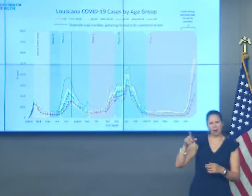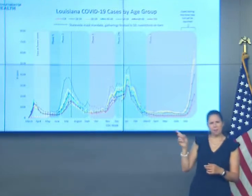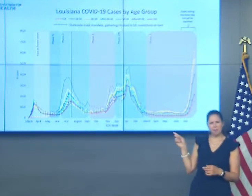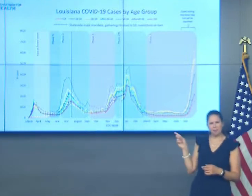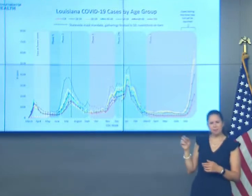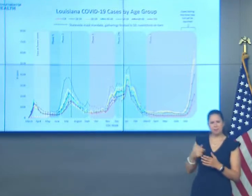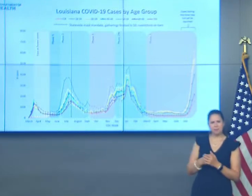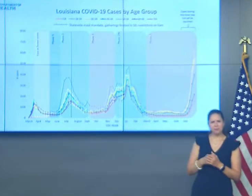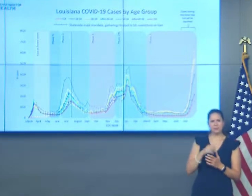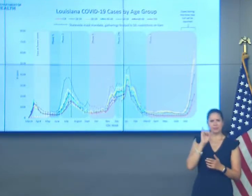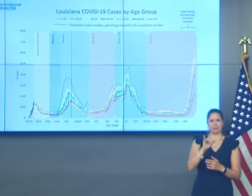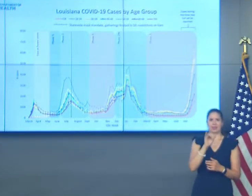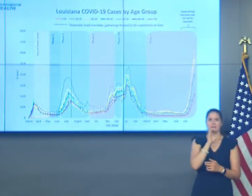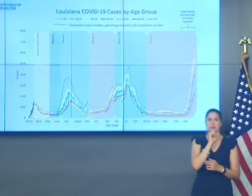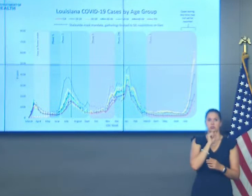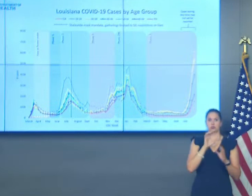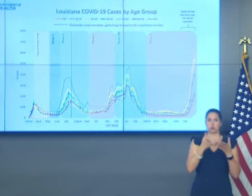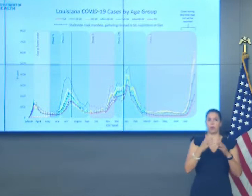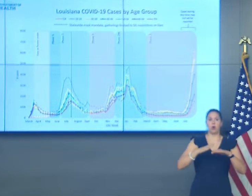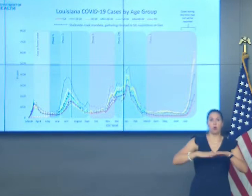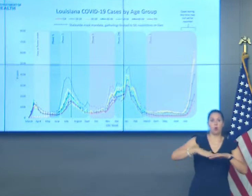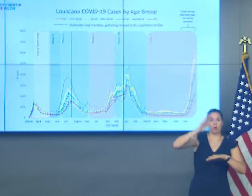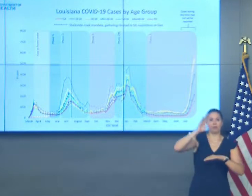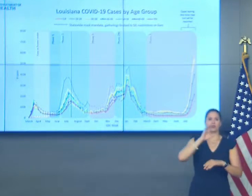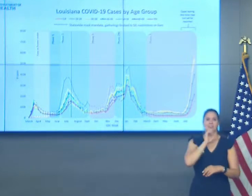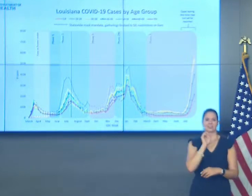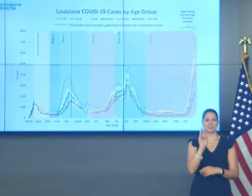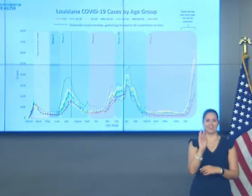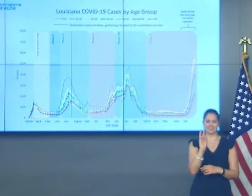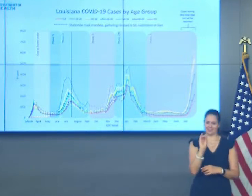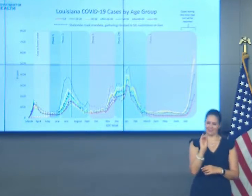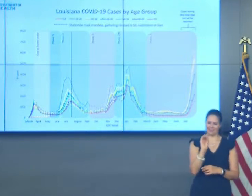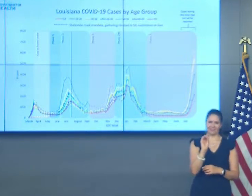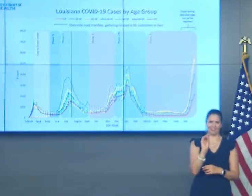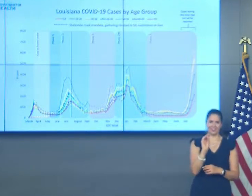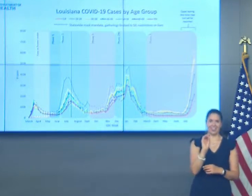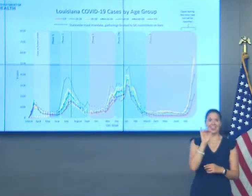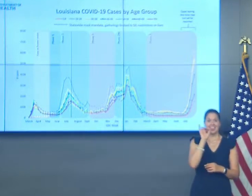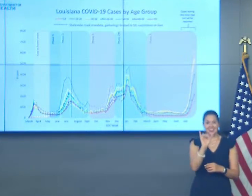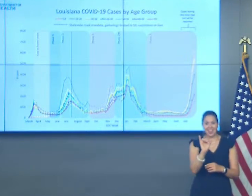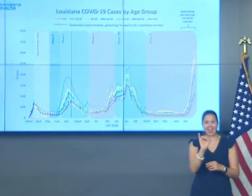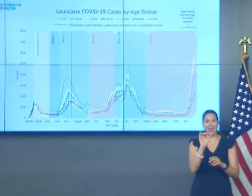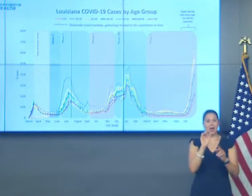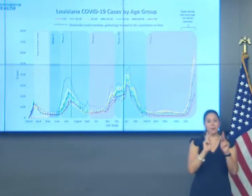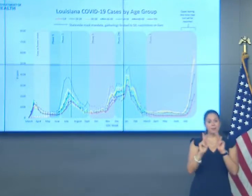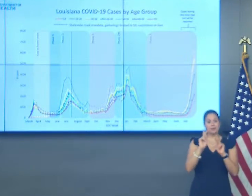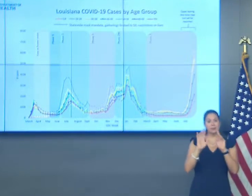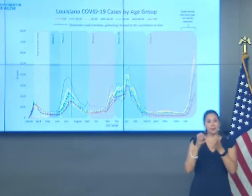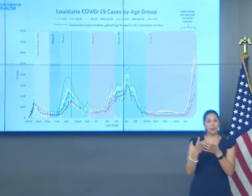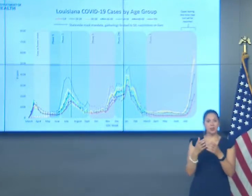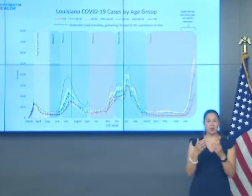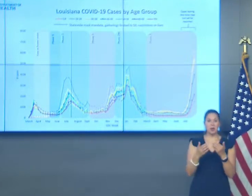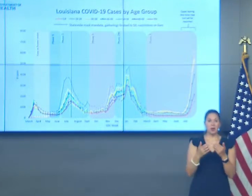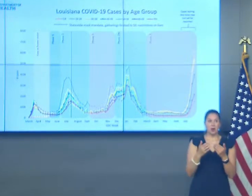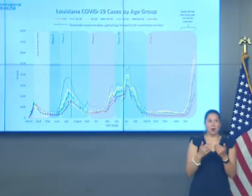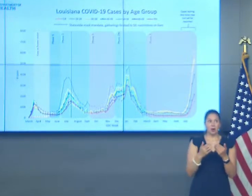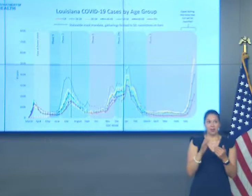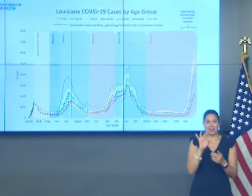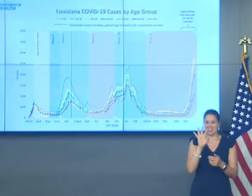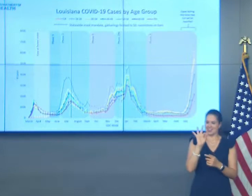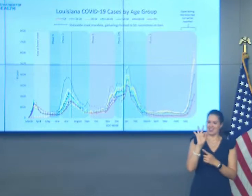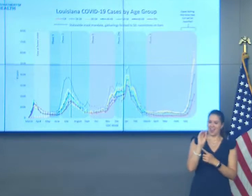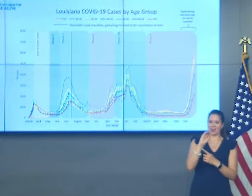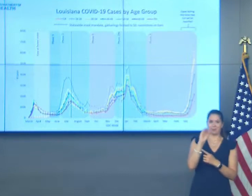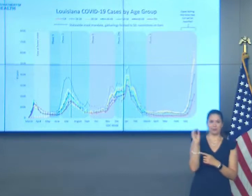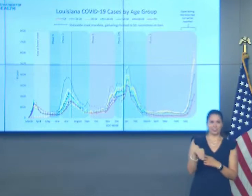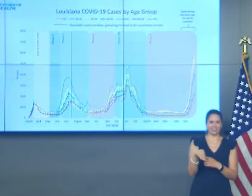here, that's the age group over 70. That's the population in our state that's nearly 90%